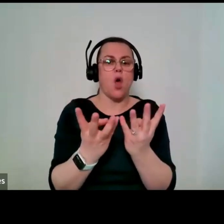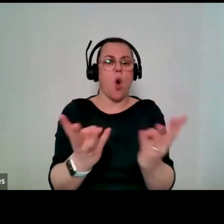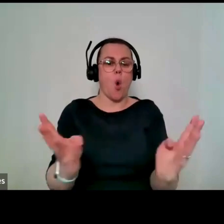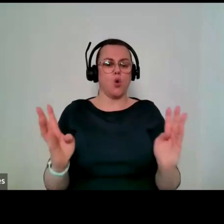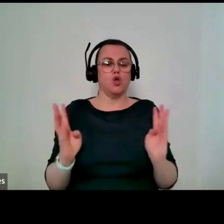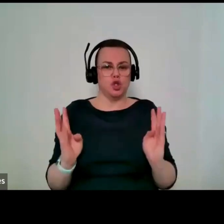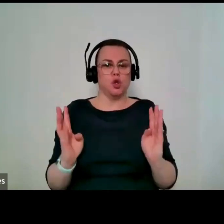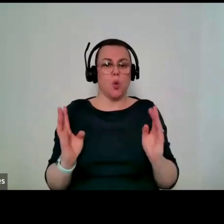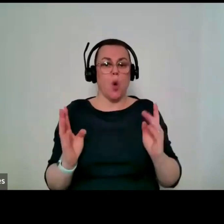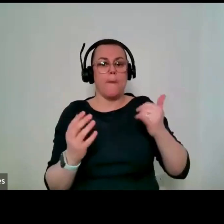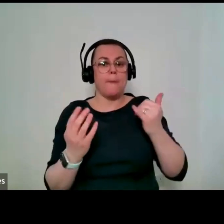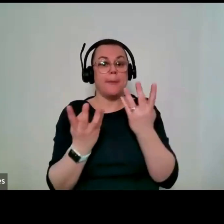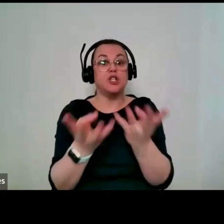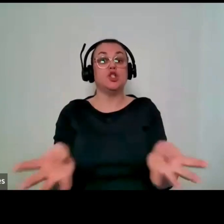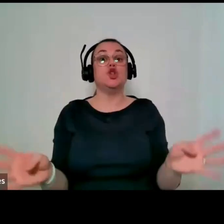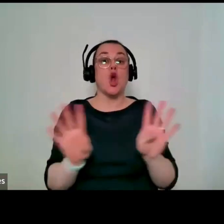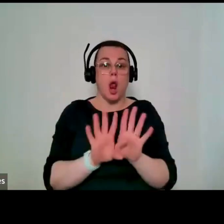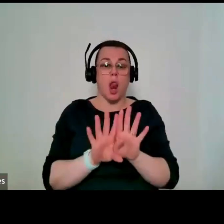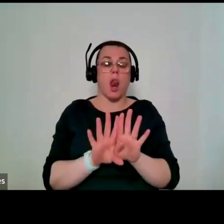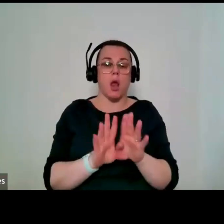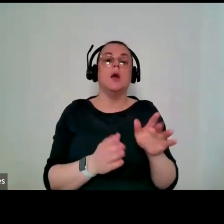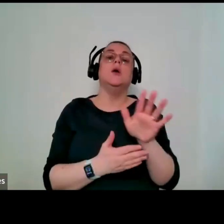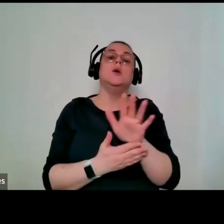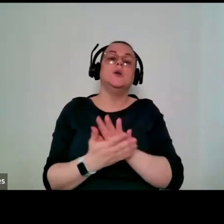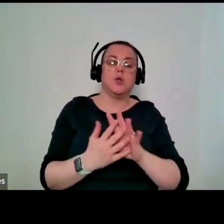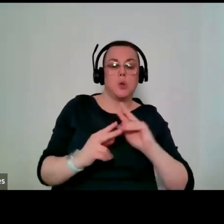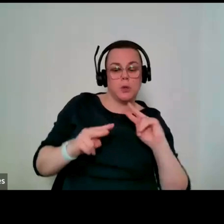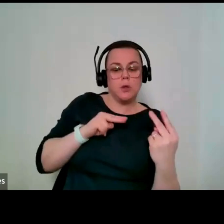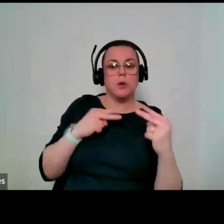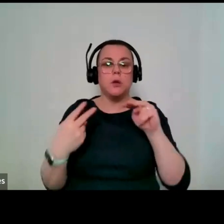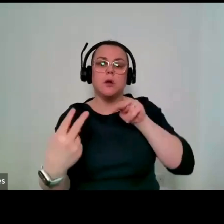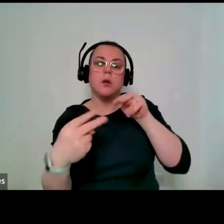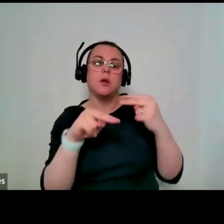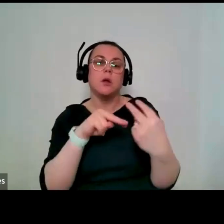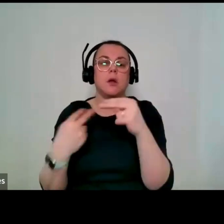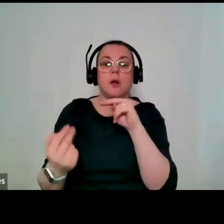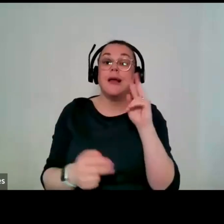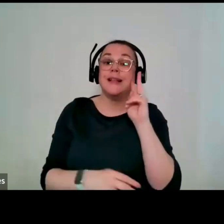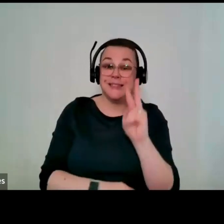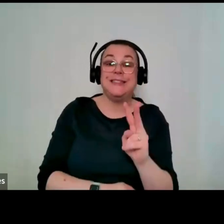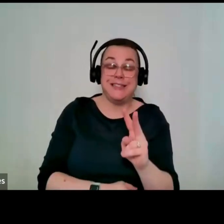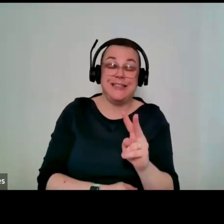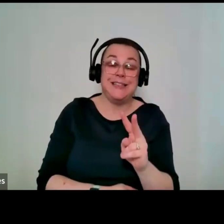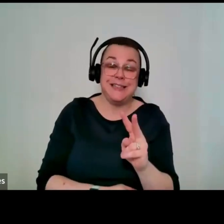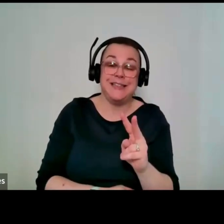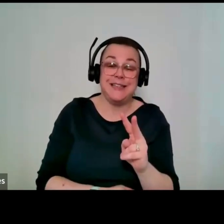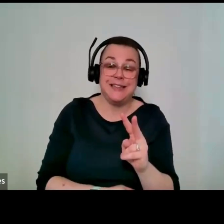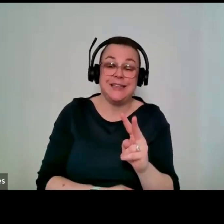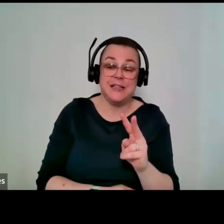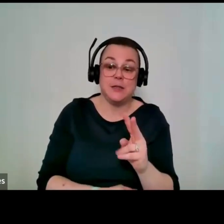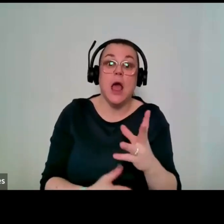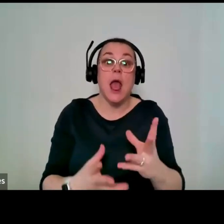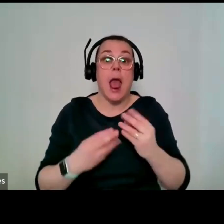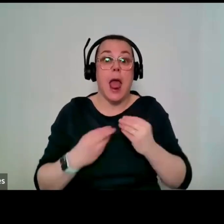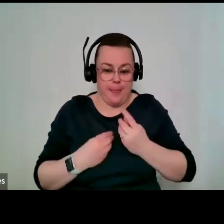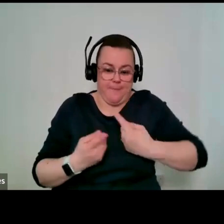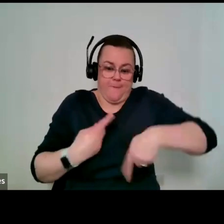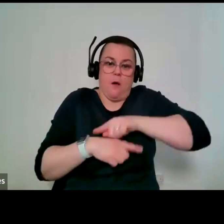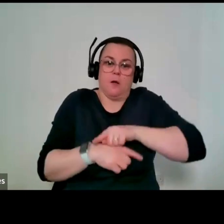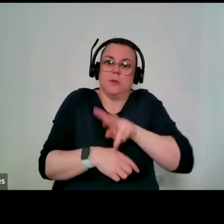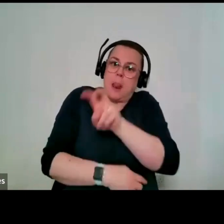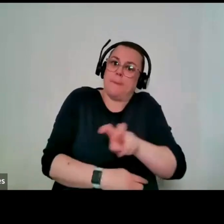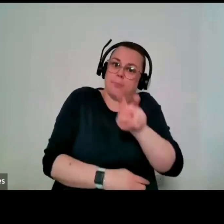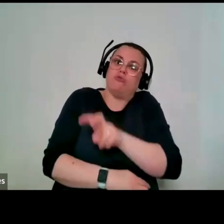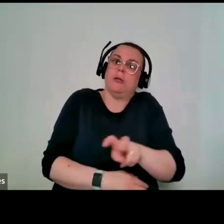circle layout so that people can see other people speaking. It's really helpful for those of us who lip read, for